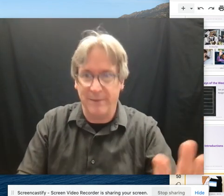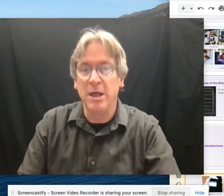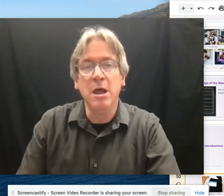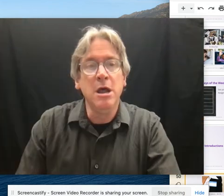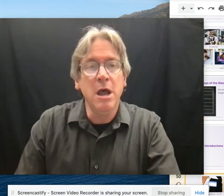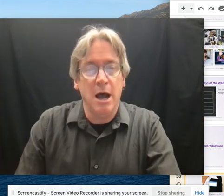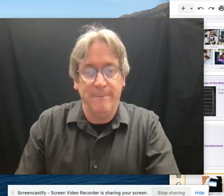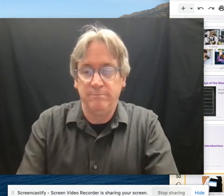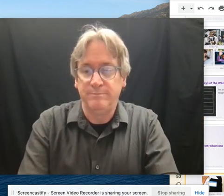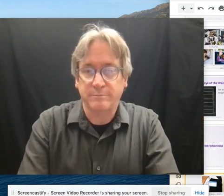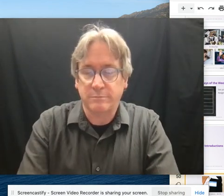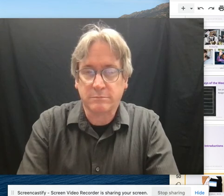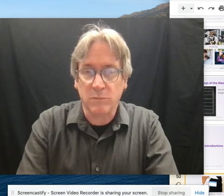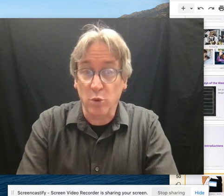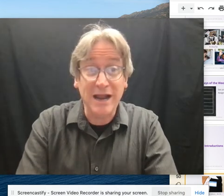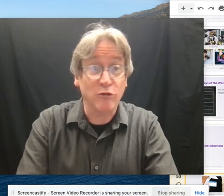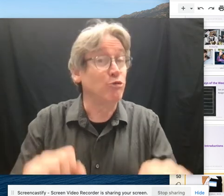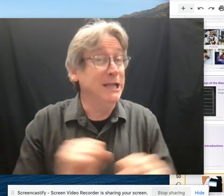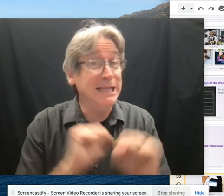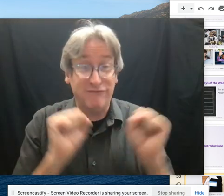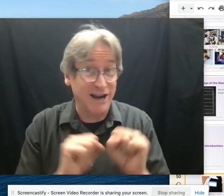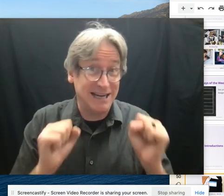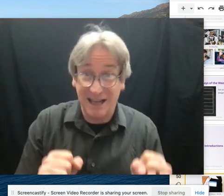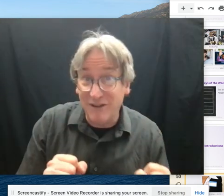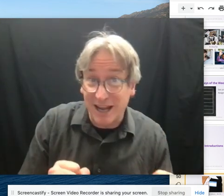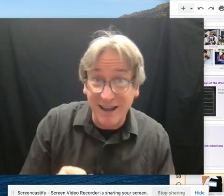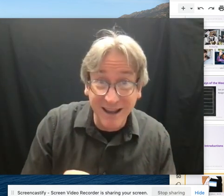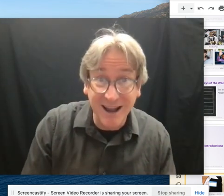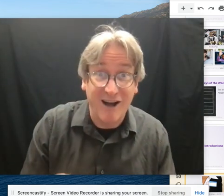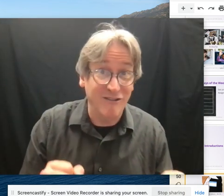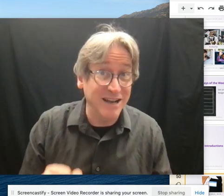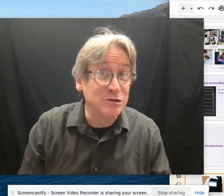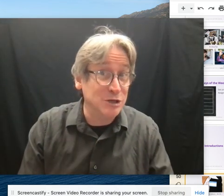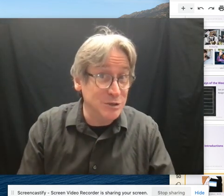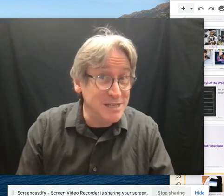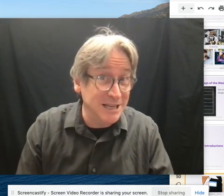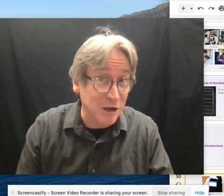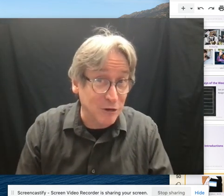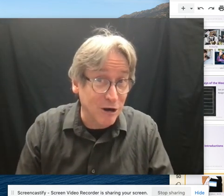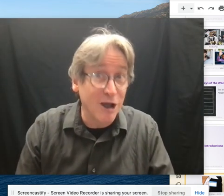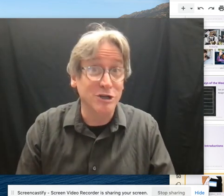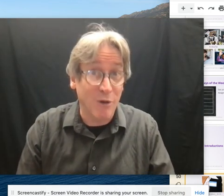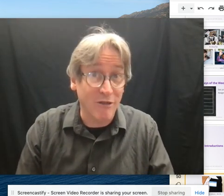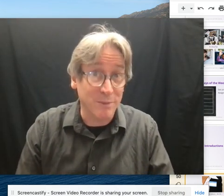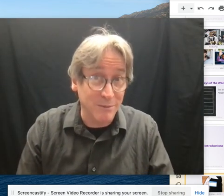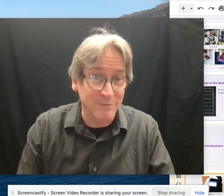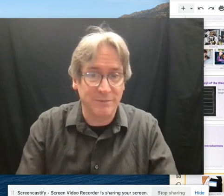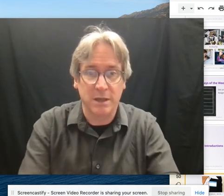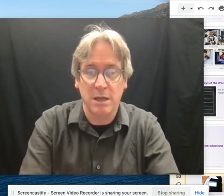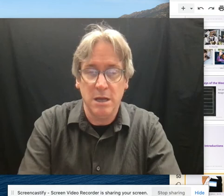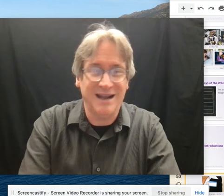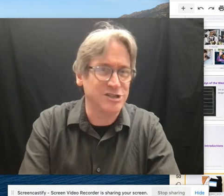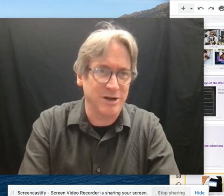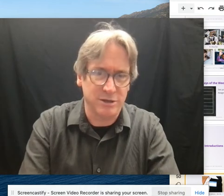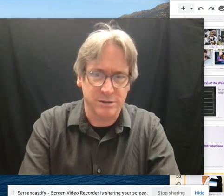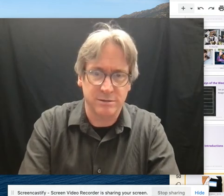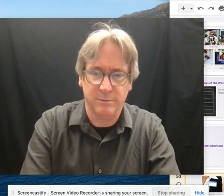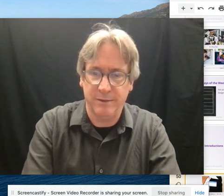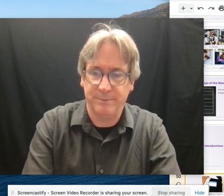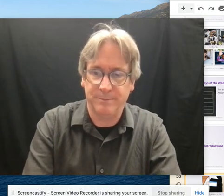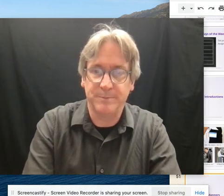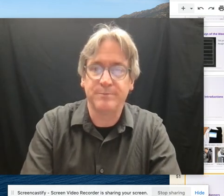worry about it. We're going to have a really fun activity of introducing each other to other people. Not